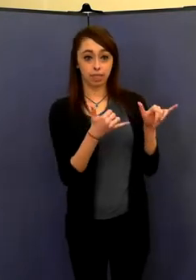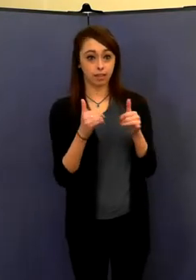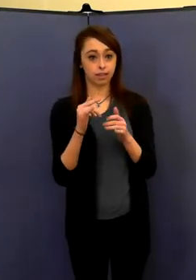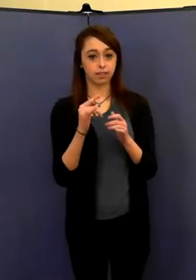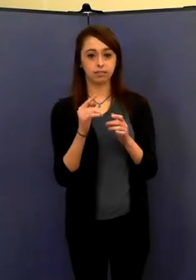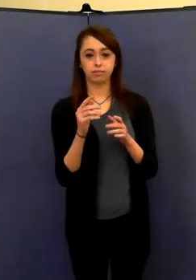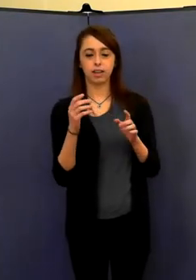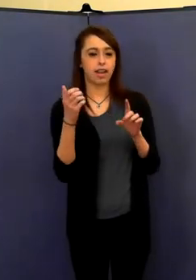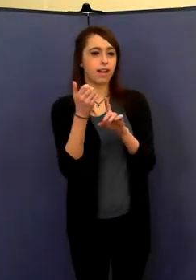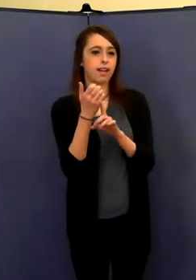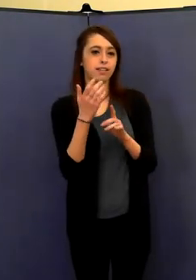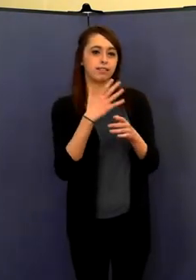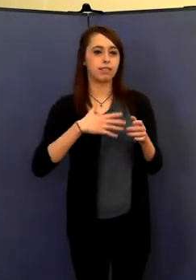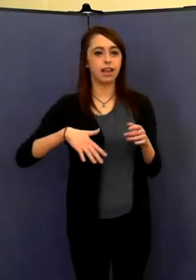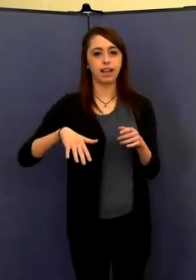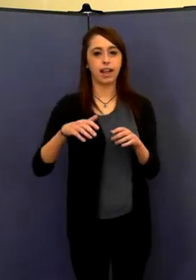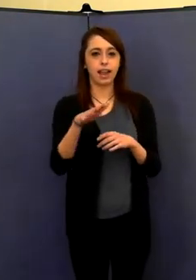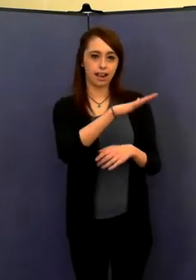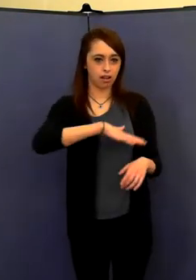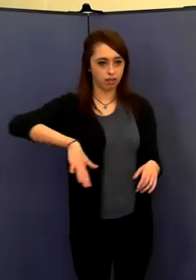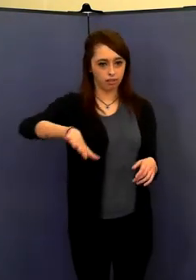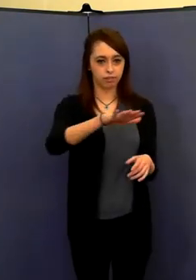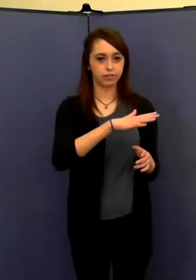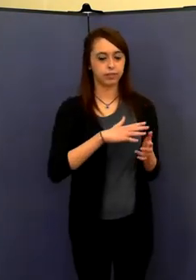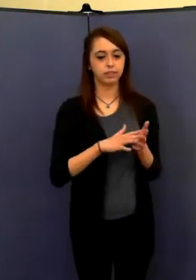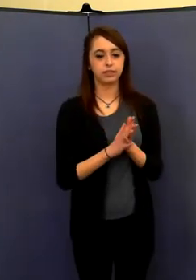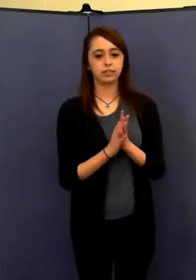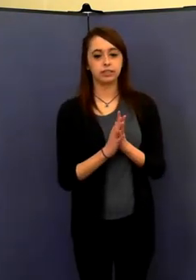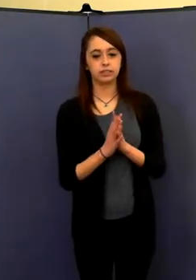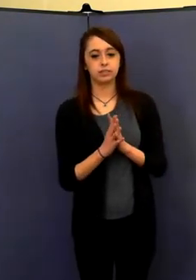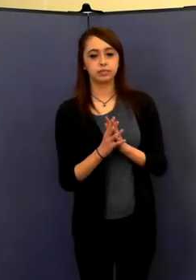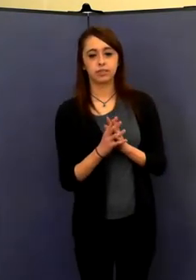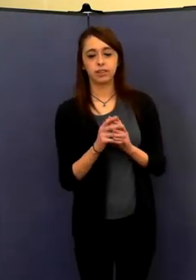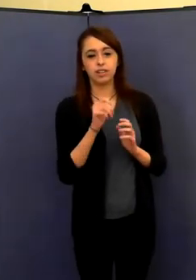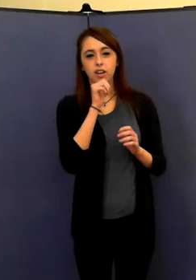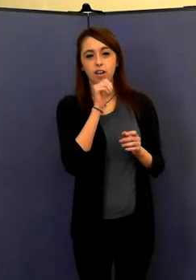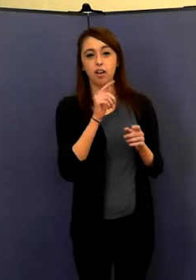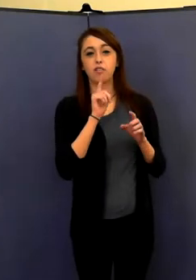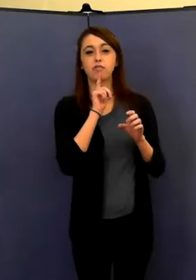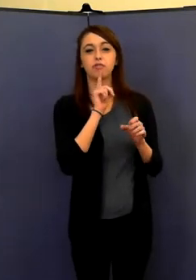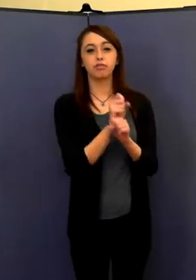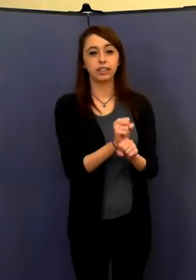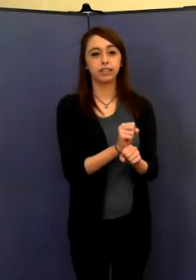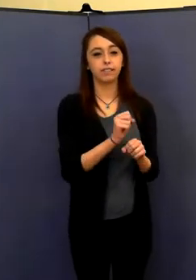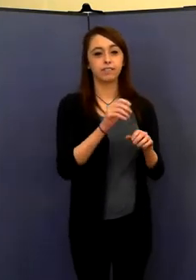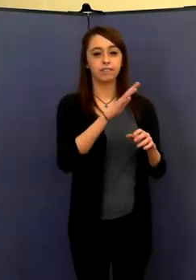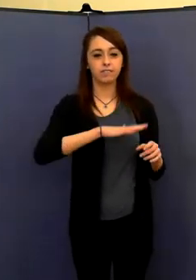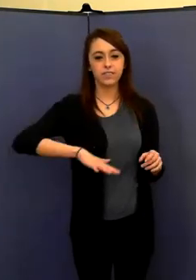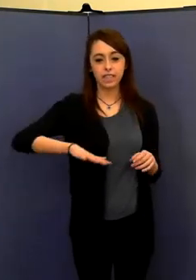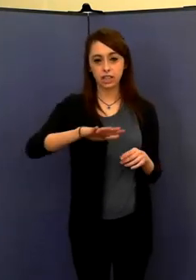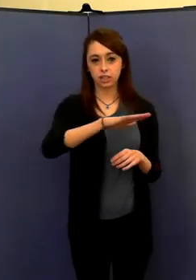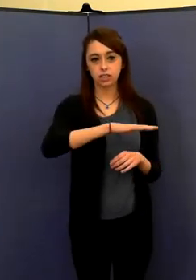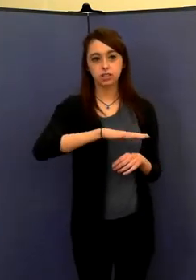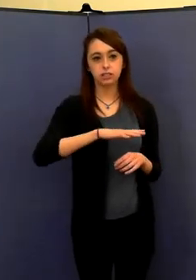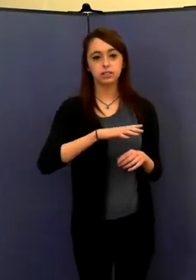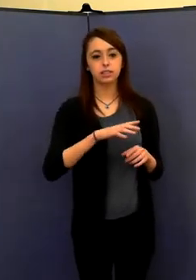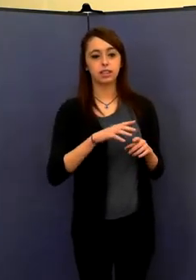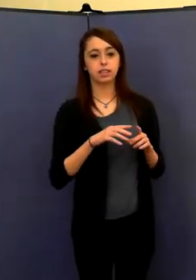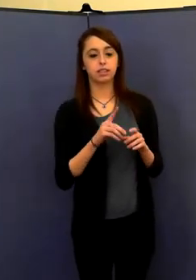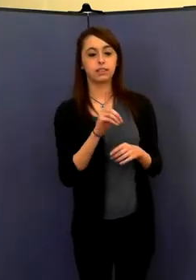League teams or in the major leagues, there is an actual field. The dimensions of the field are really important. Starting with